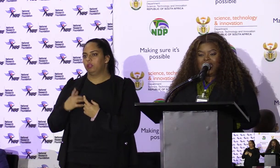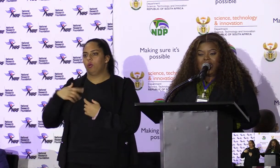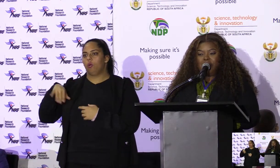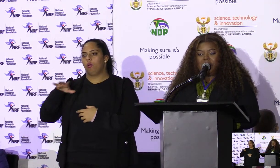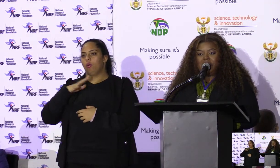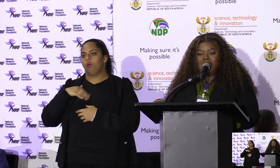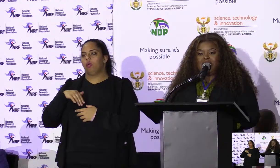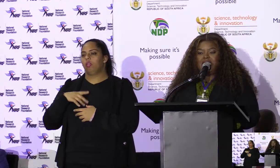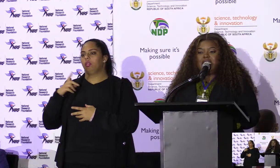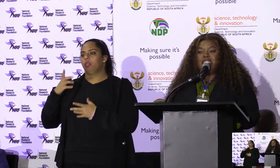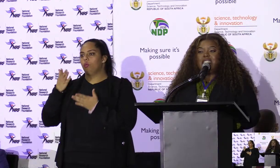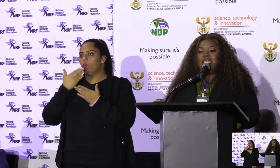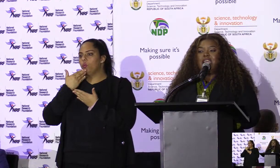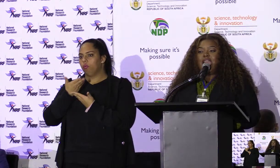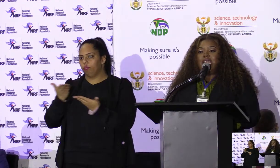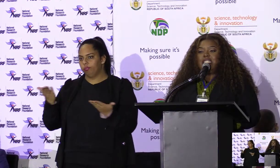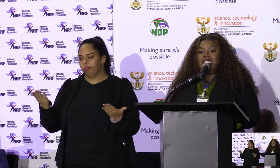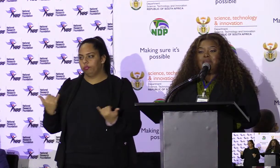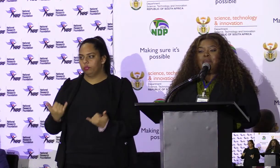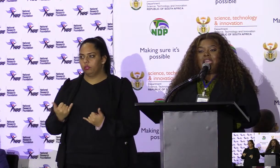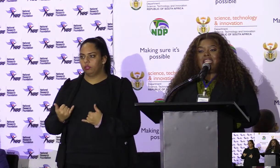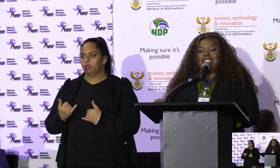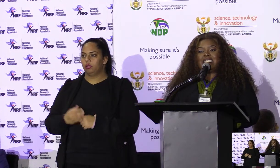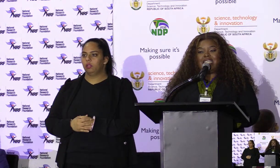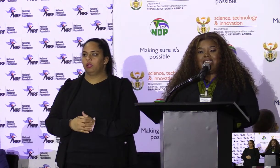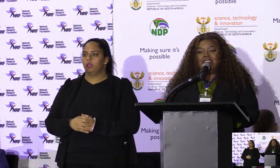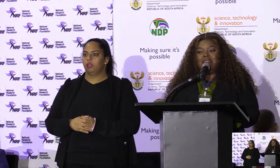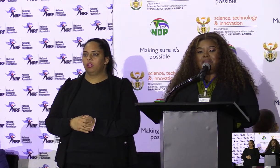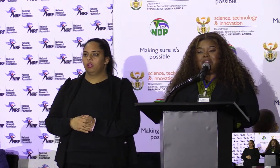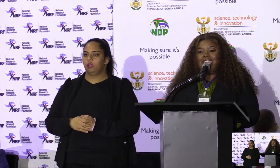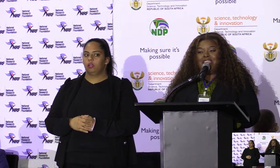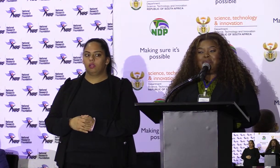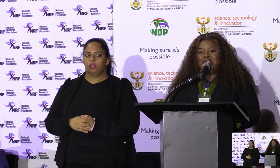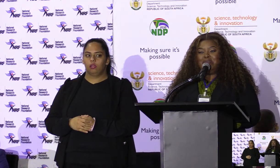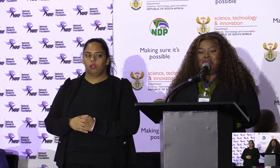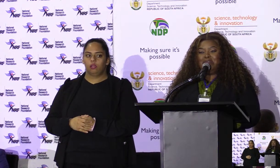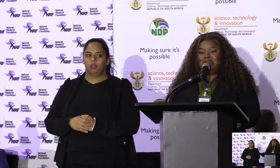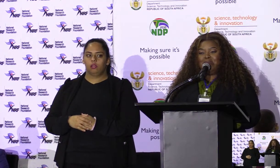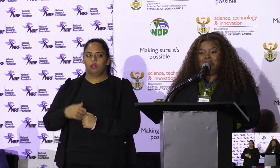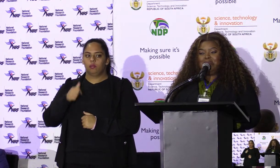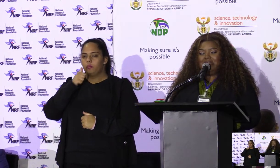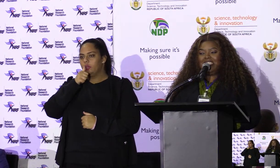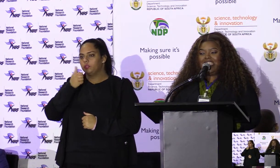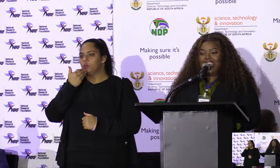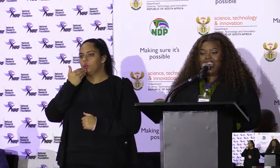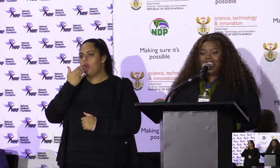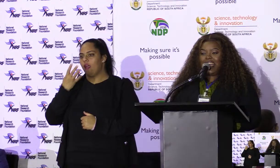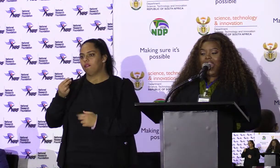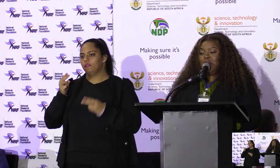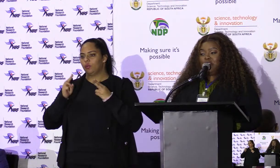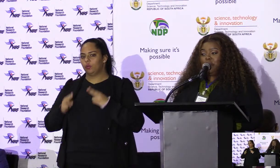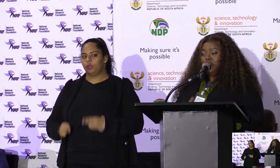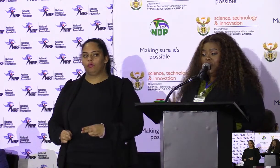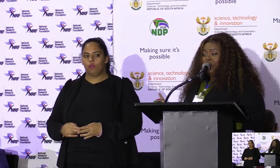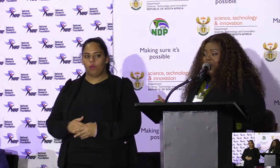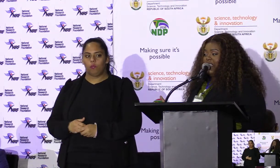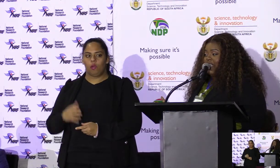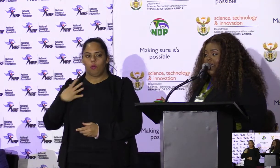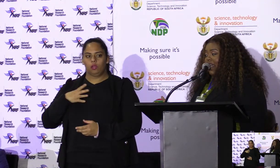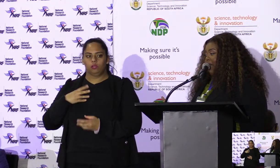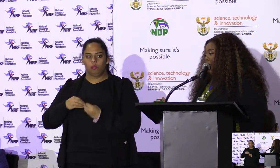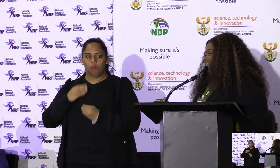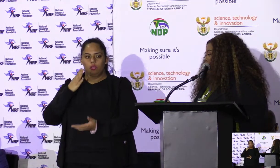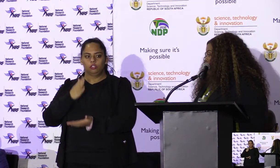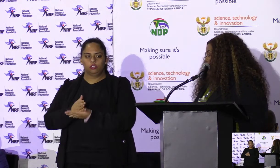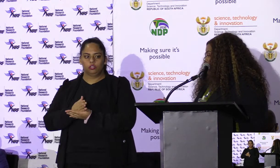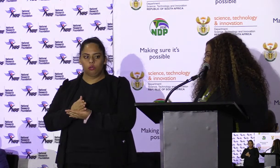all guests that are present, and the guests at the back with uniform. I want to be sure,